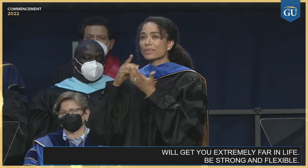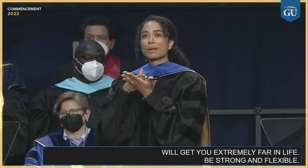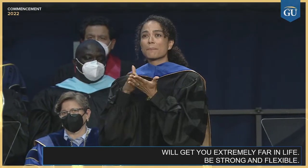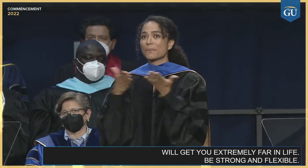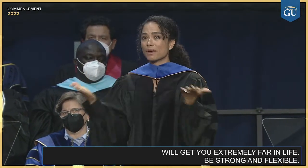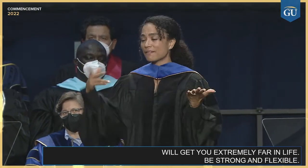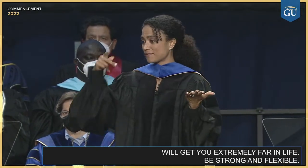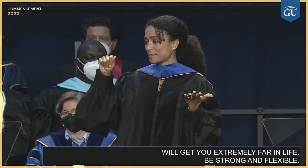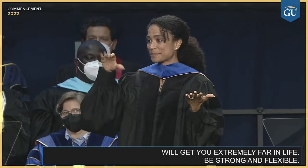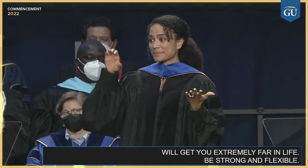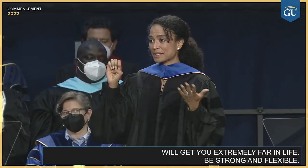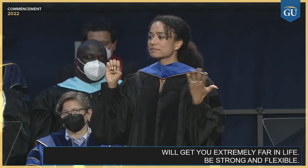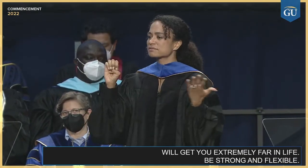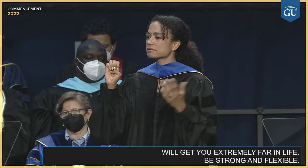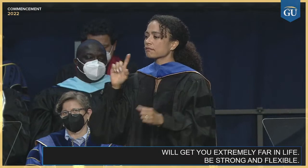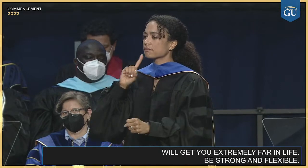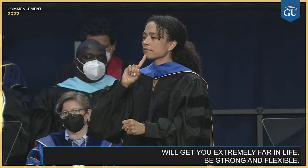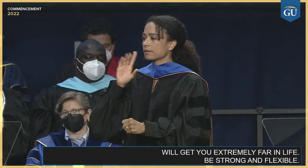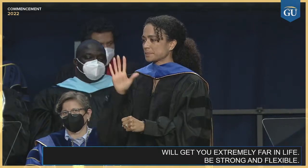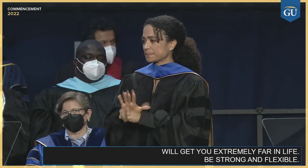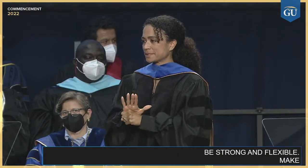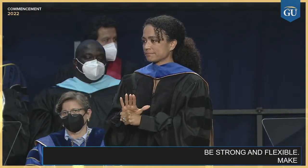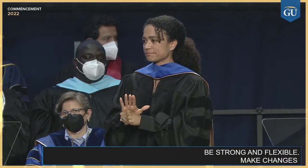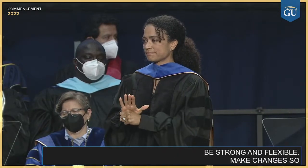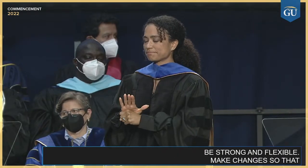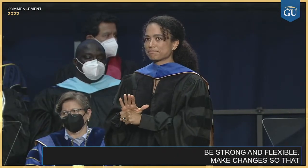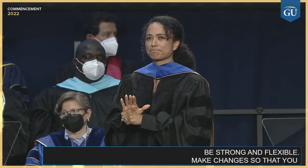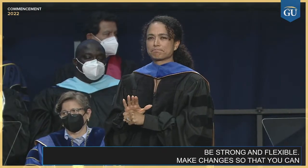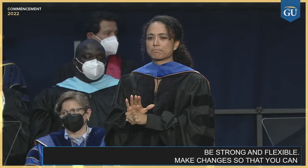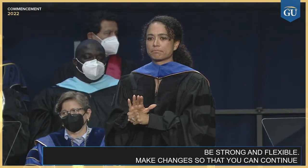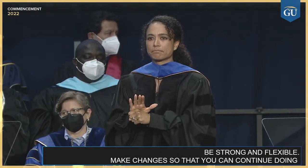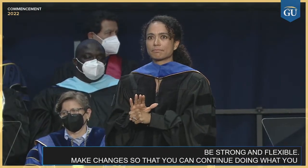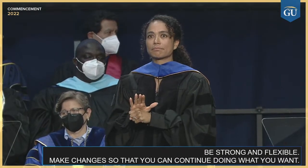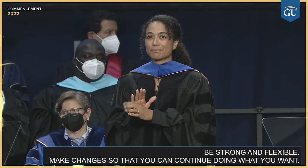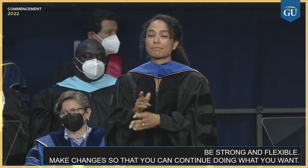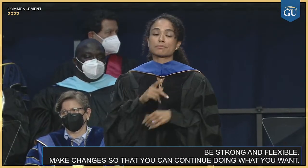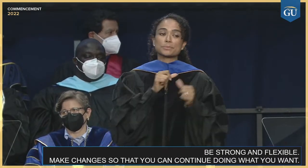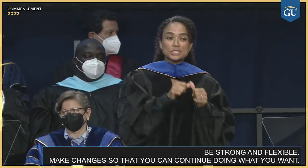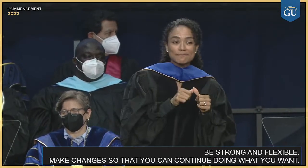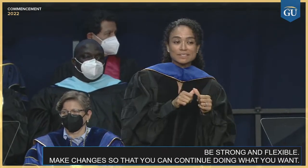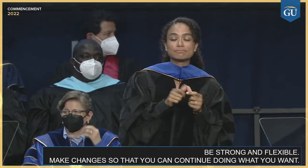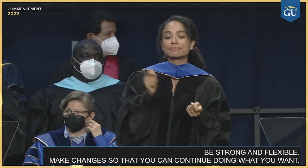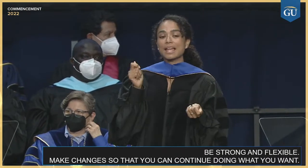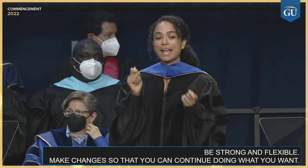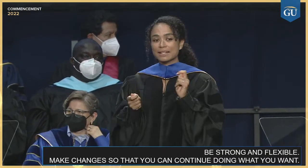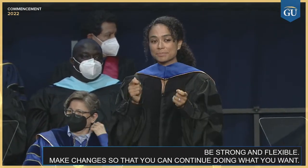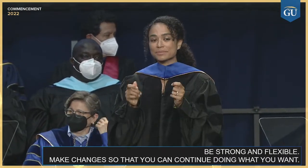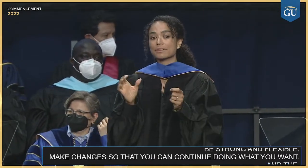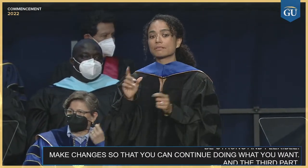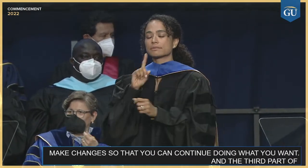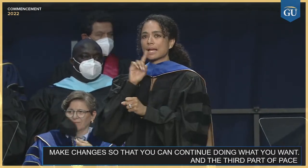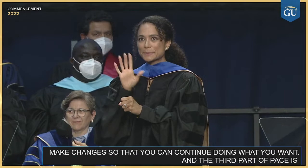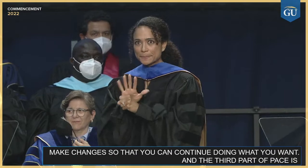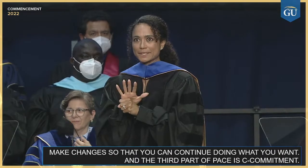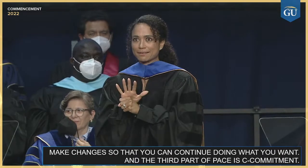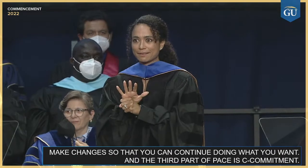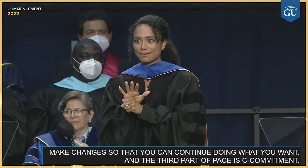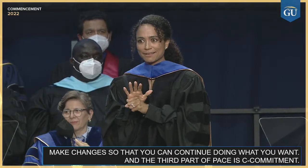The third part of pace is C, commitment. So we've got perseverance, adaptability, and